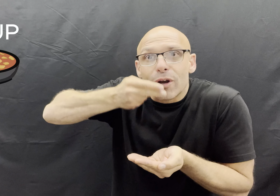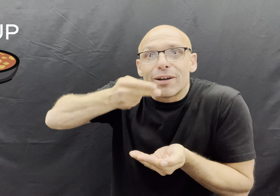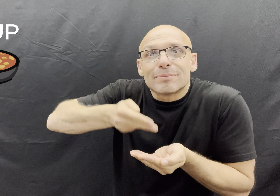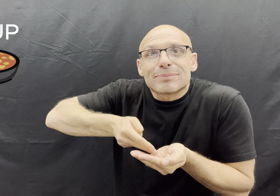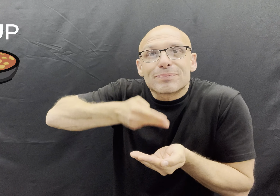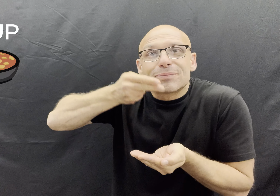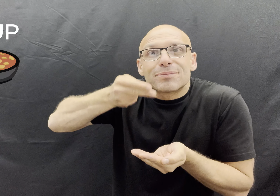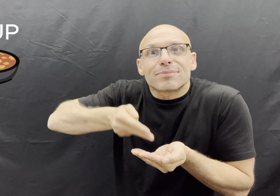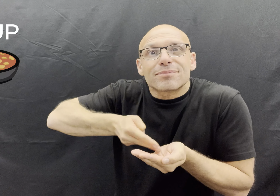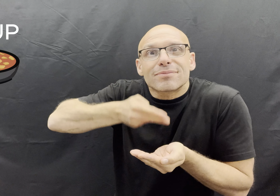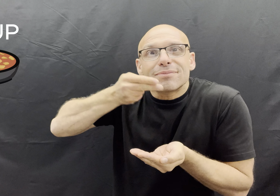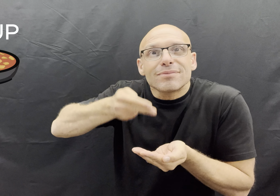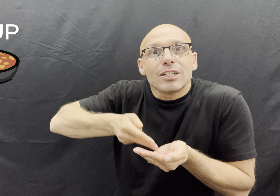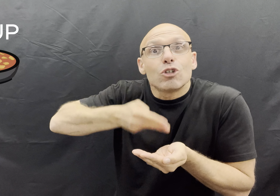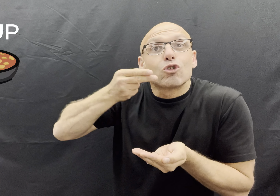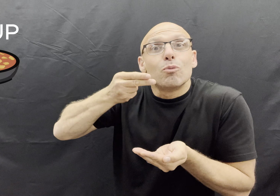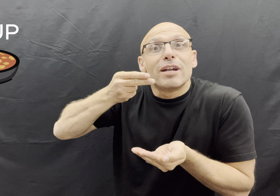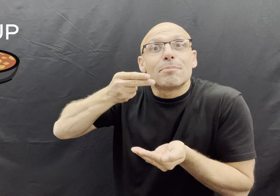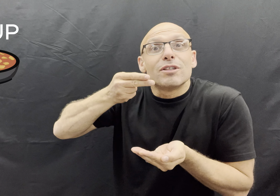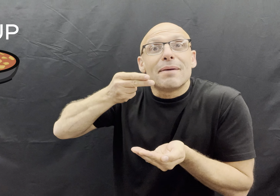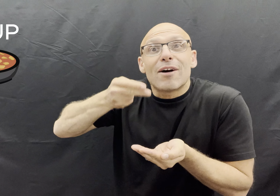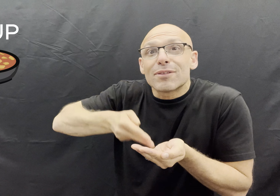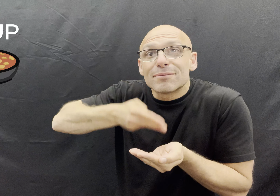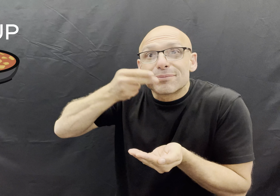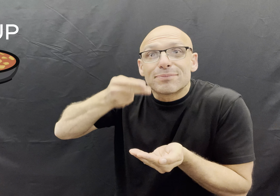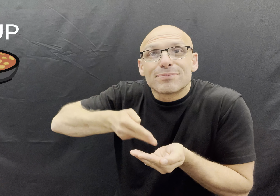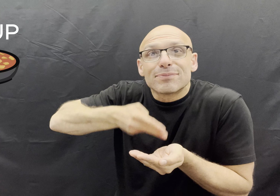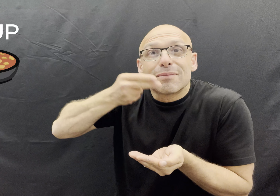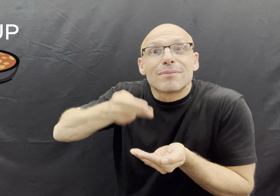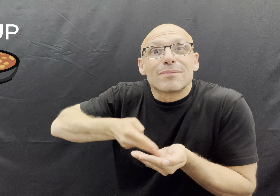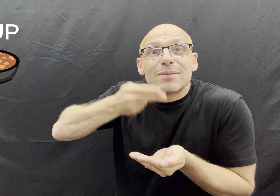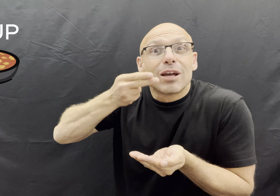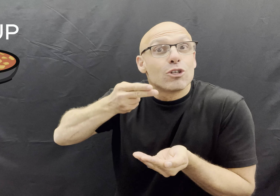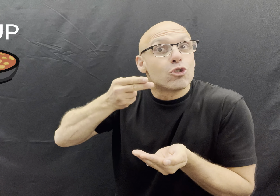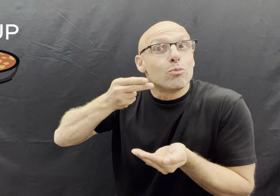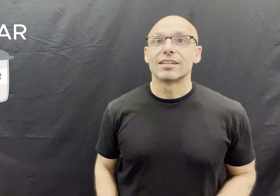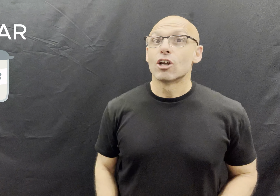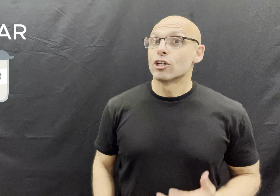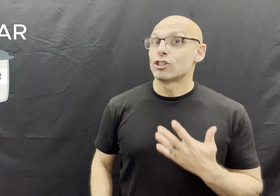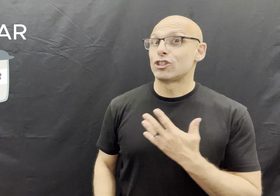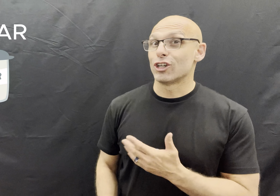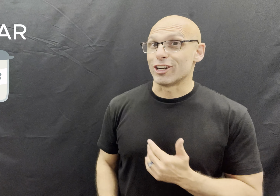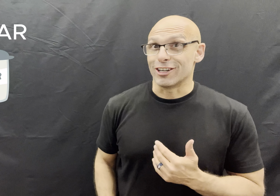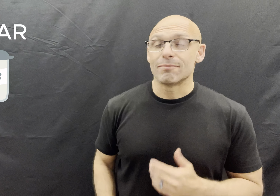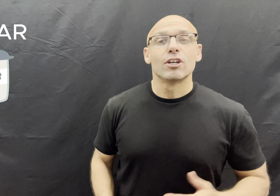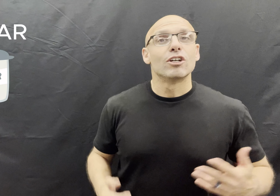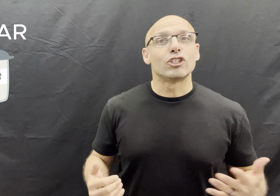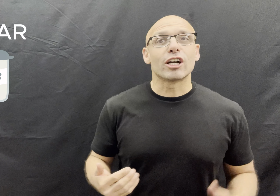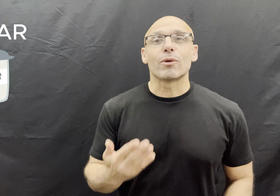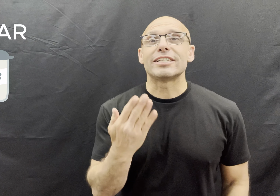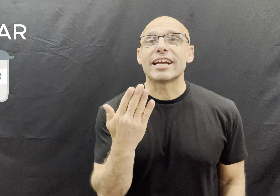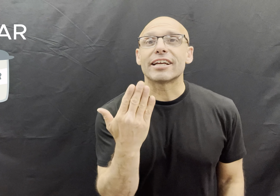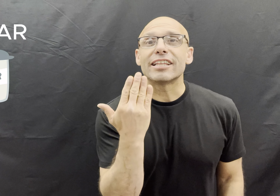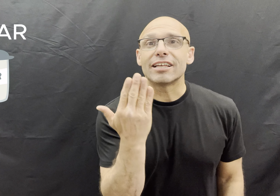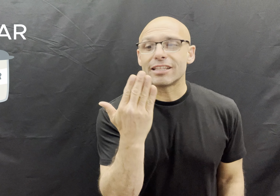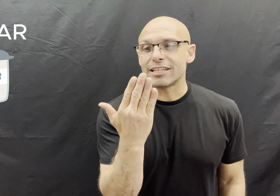we're scoop it up to the mouth. Soup. Sugar. Sugar, we're going to take the